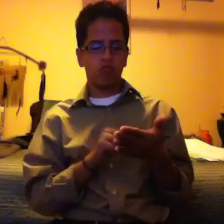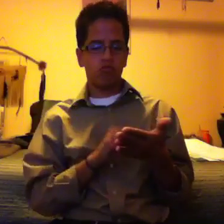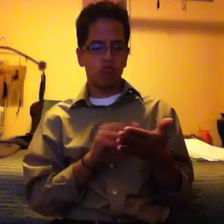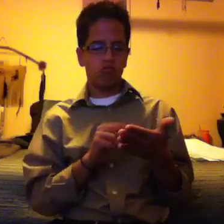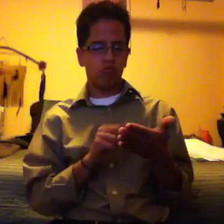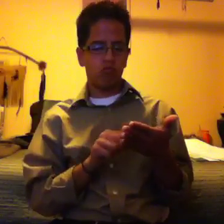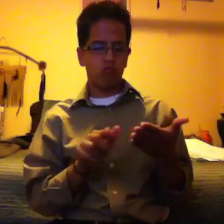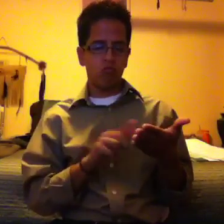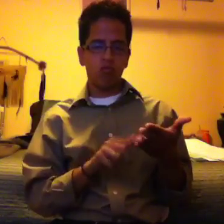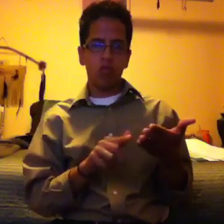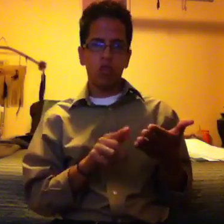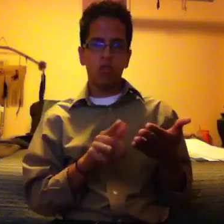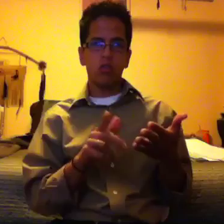to that topic. And